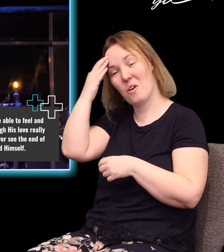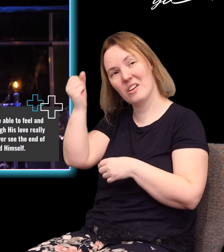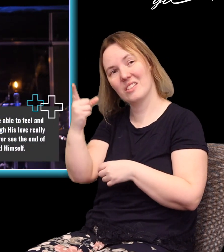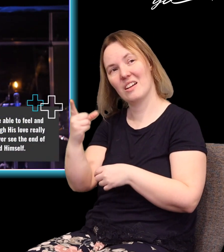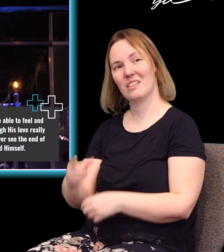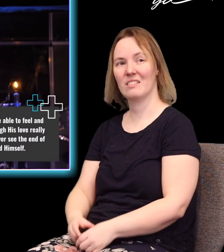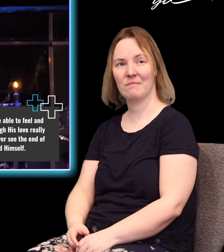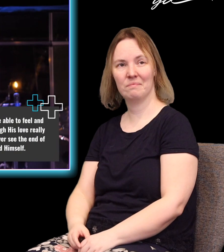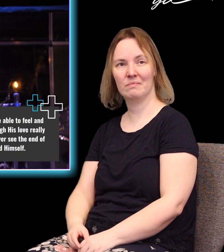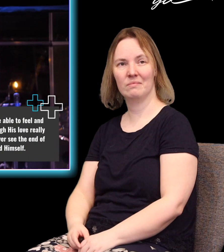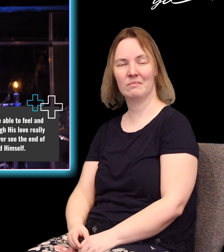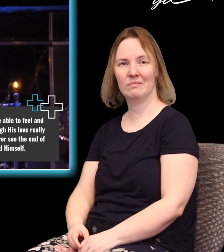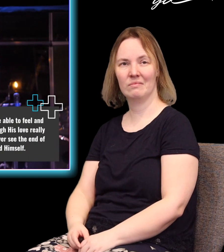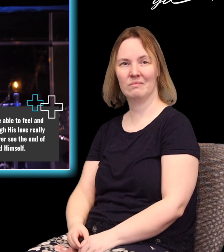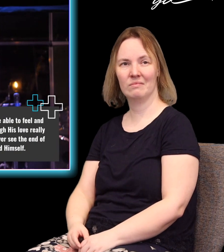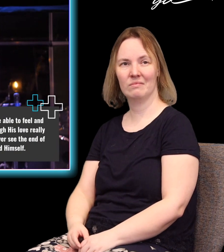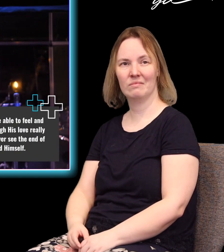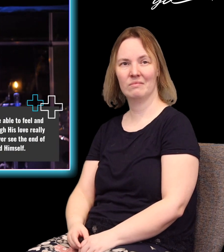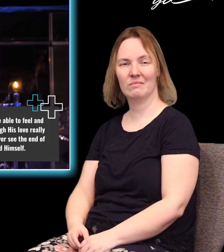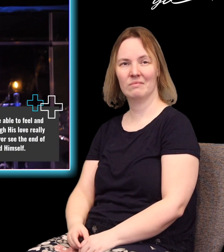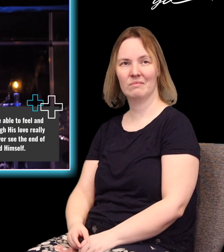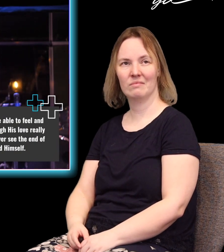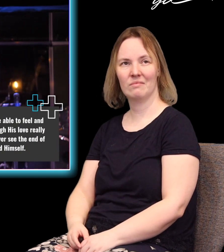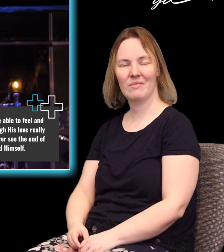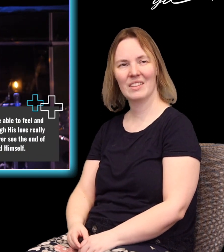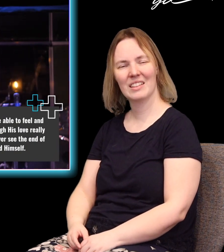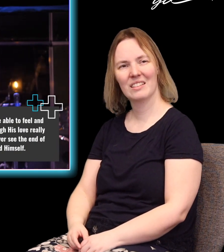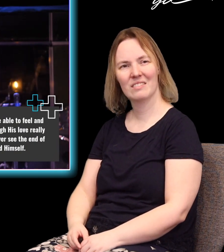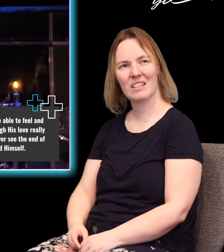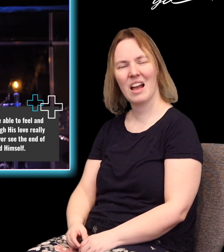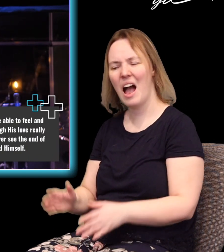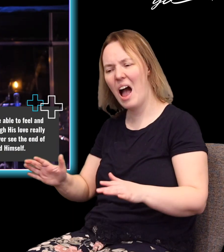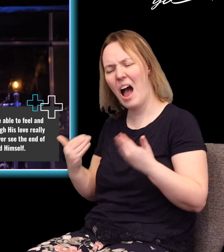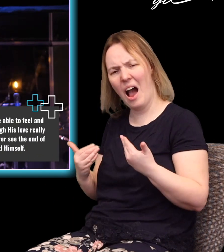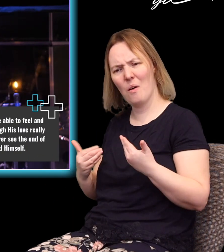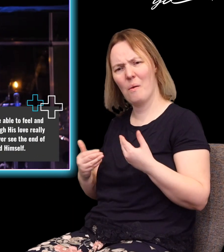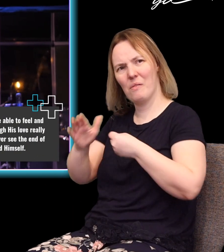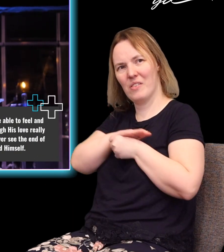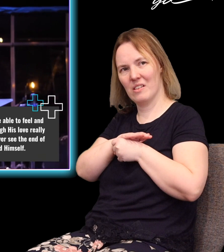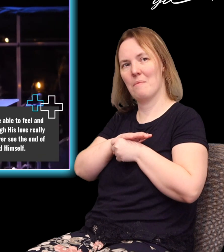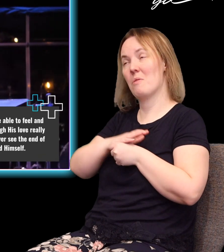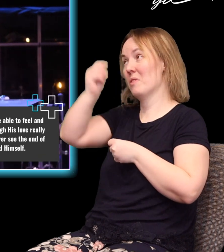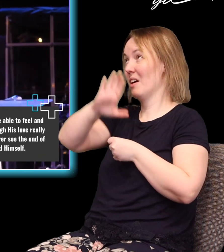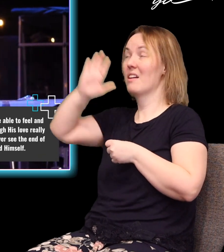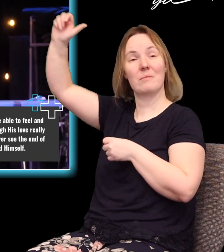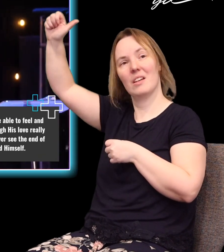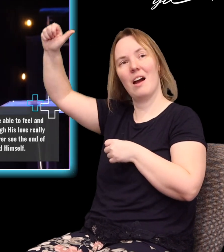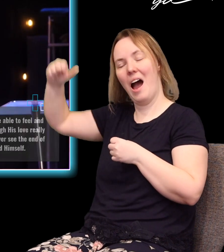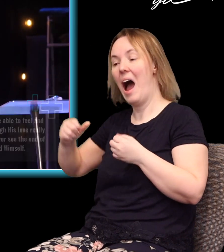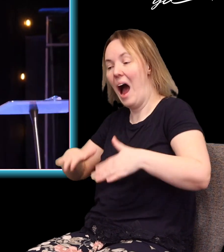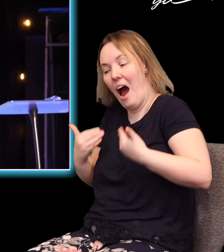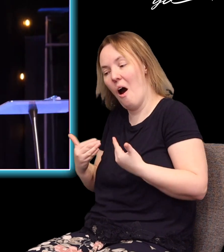And so at last, you will be filled up with God himself. Do you see that? How are we filled up with God